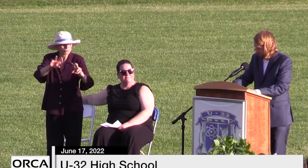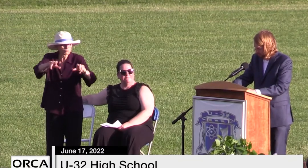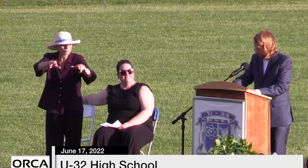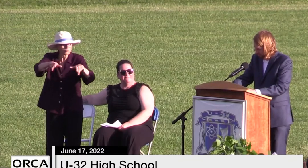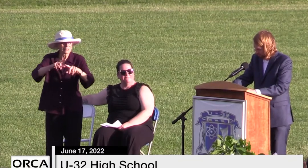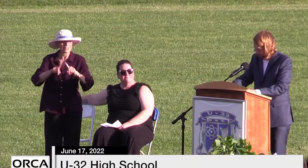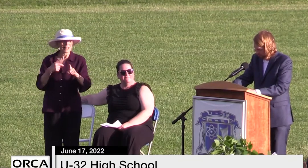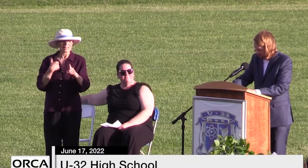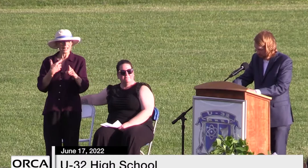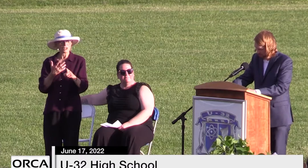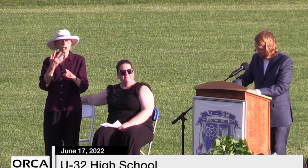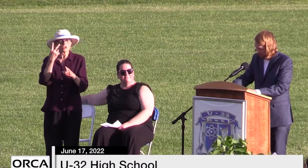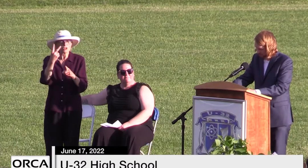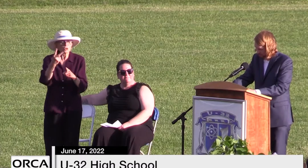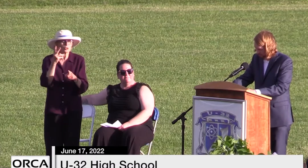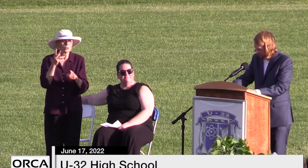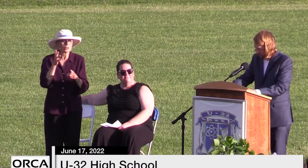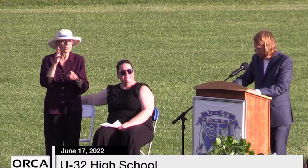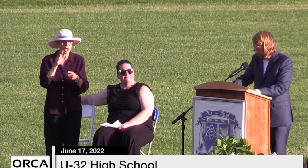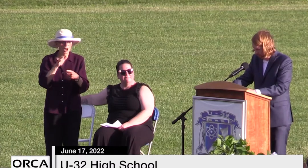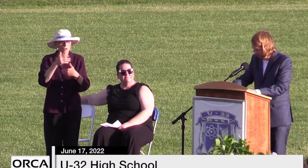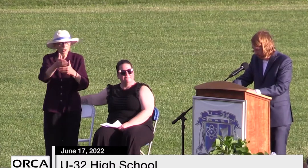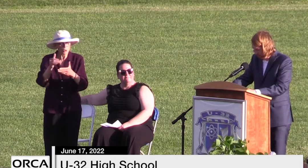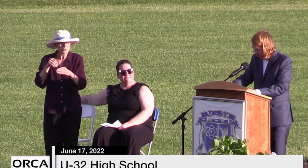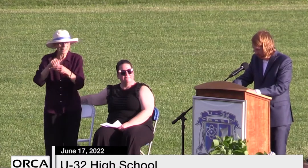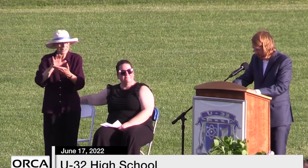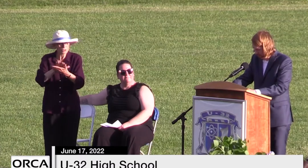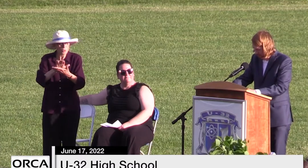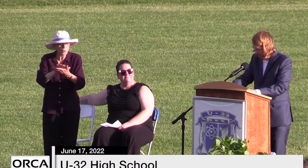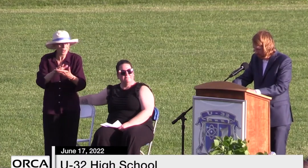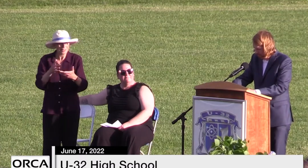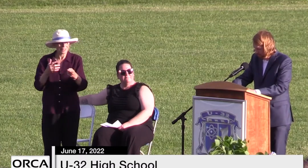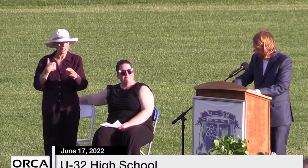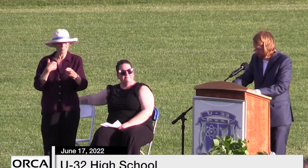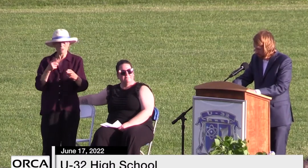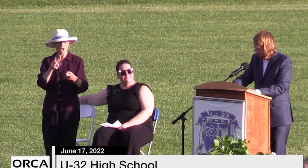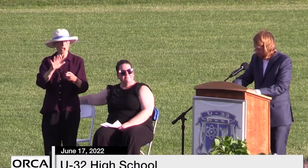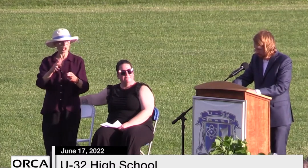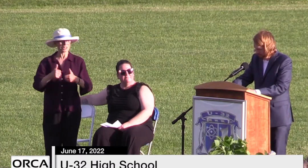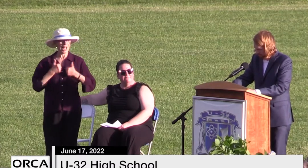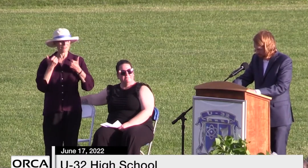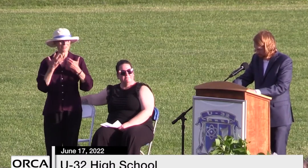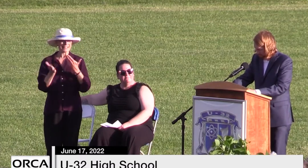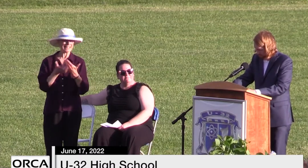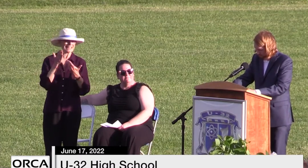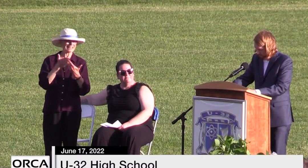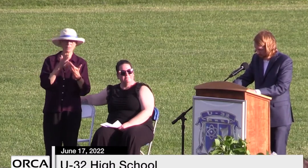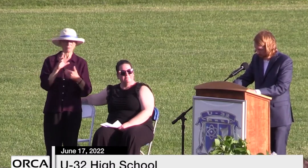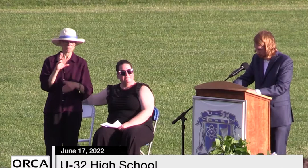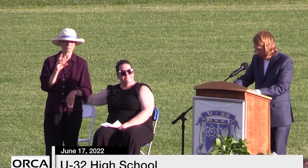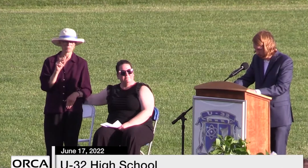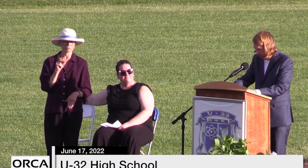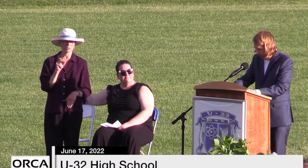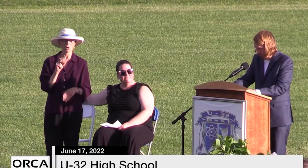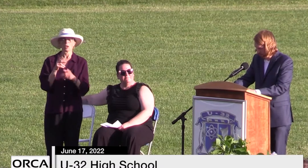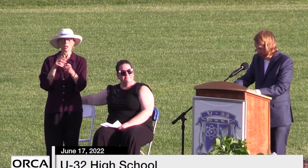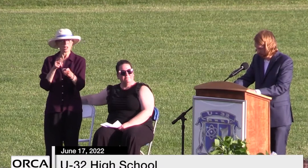and a couple of teachers. You might think she lived a luxurious life compared to my dad, but that's not the case. At school, she was picked on because